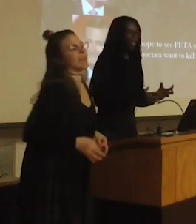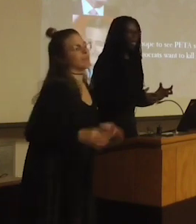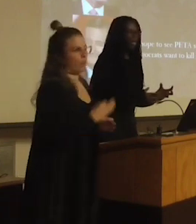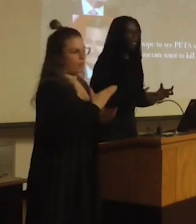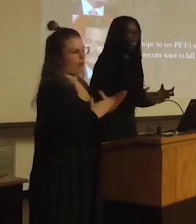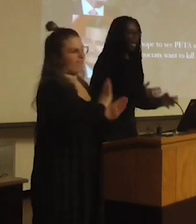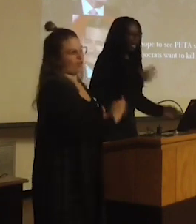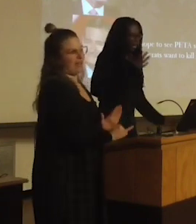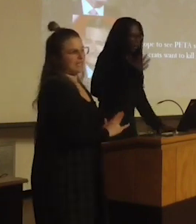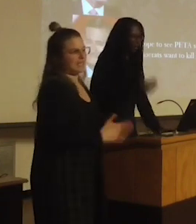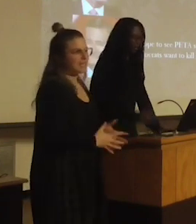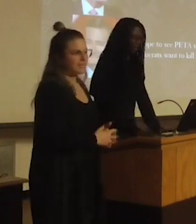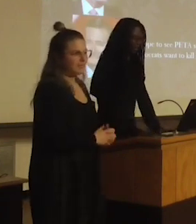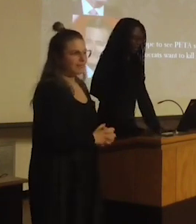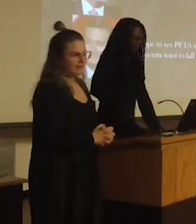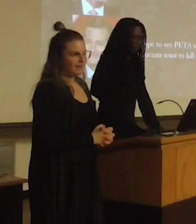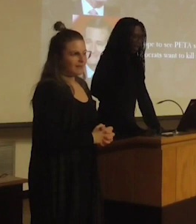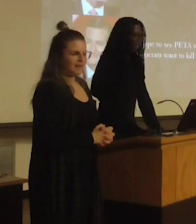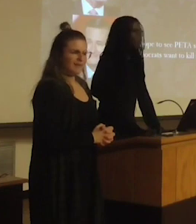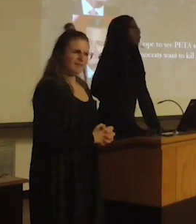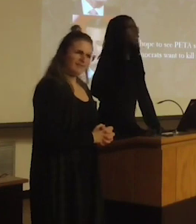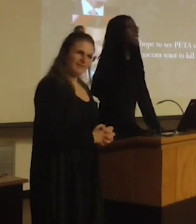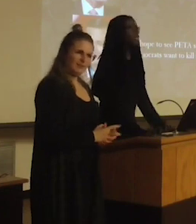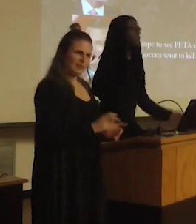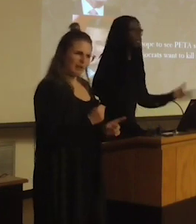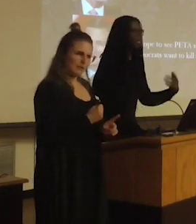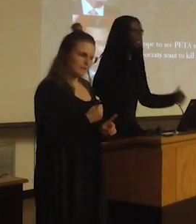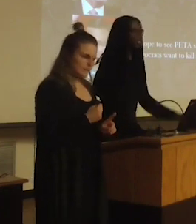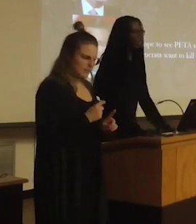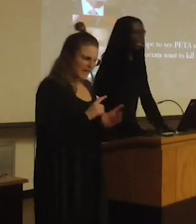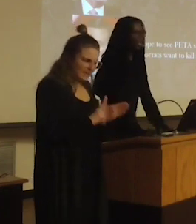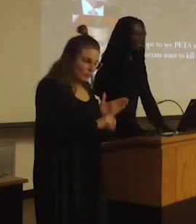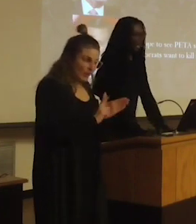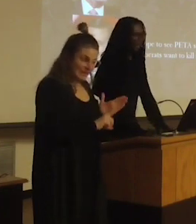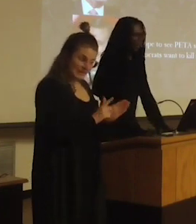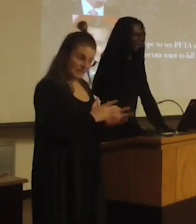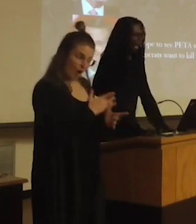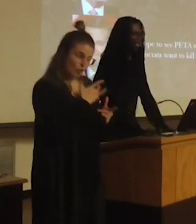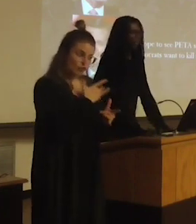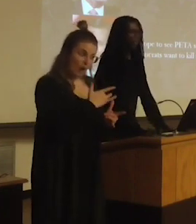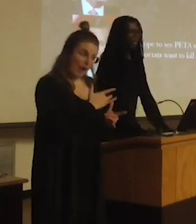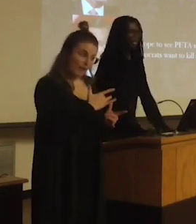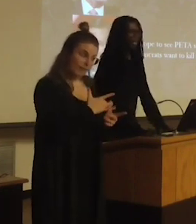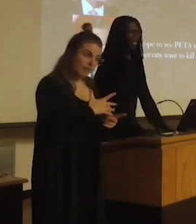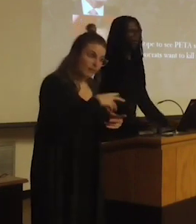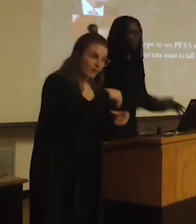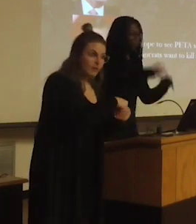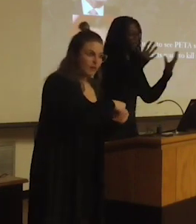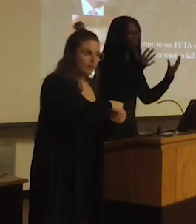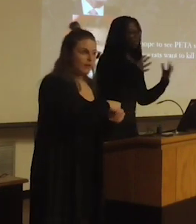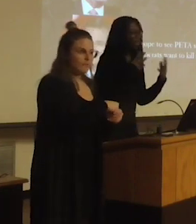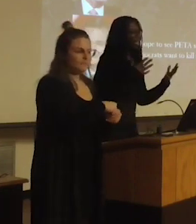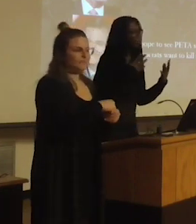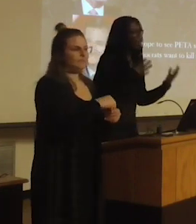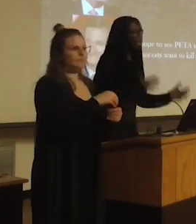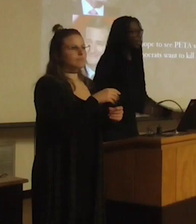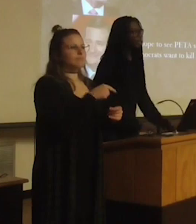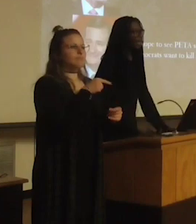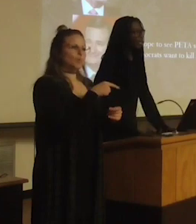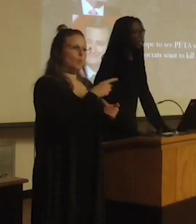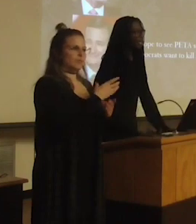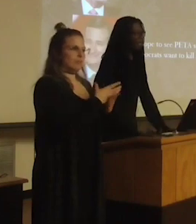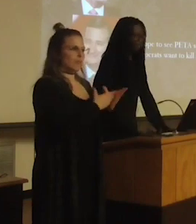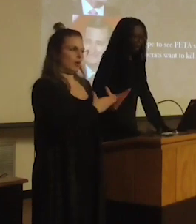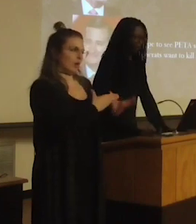their identity. And so we tried to explore that in greater detail. Is this a trend that was actually, was this part